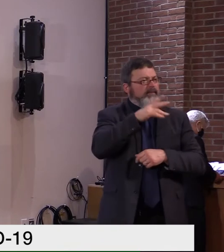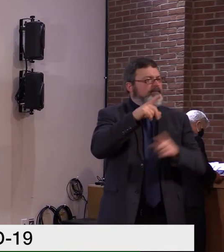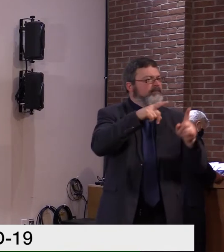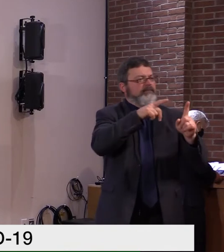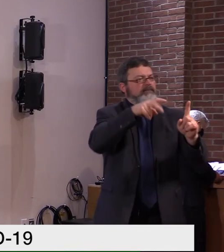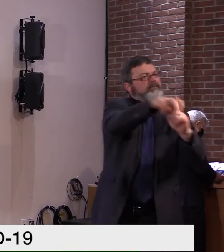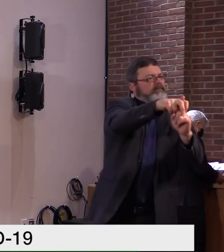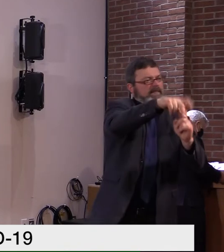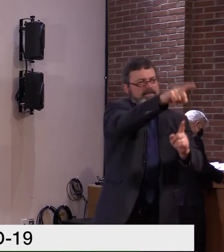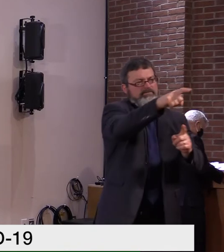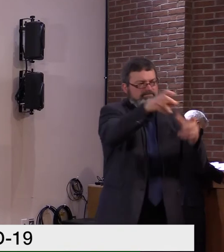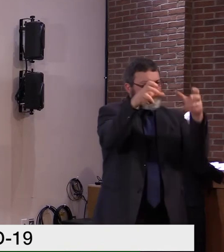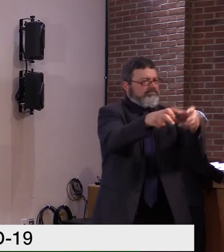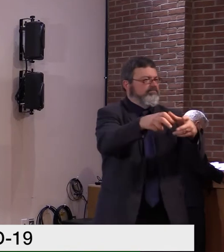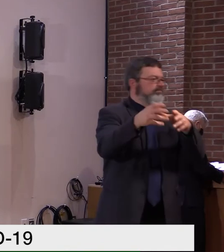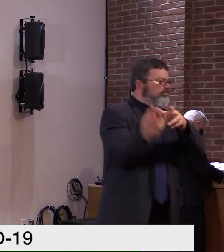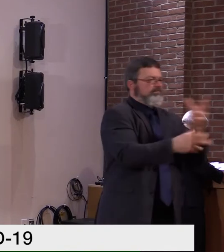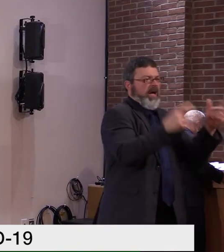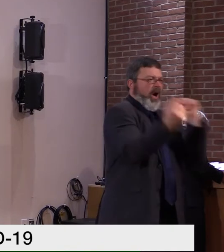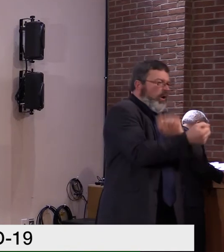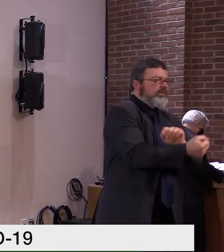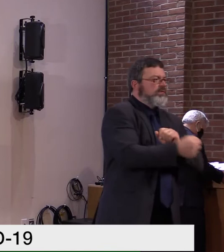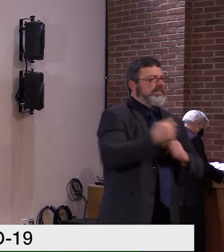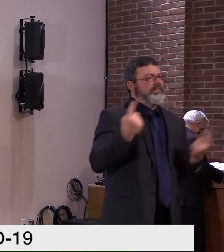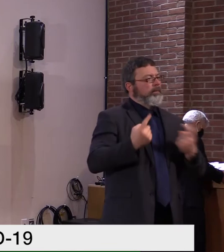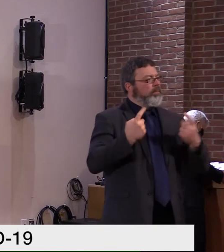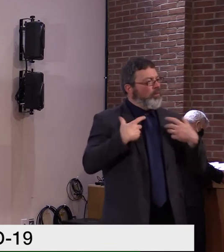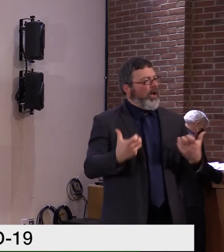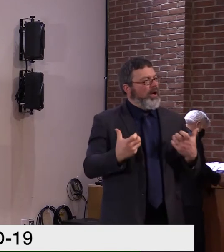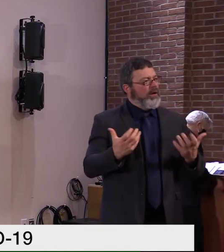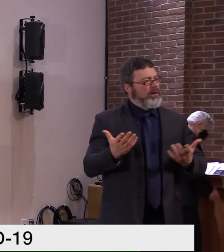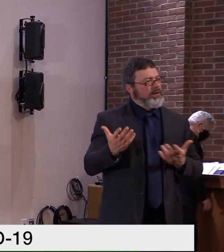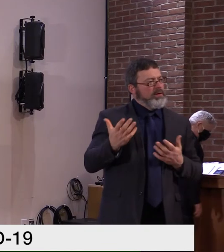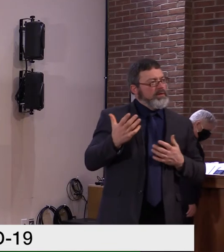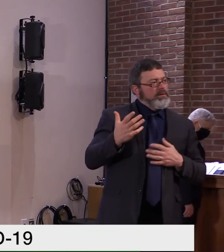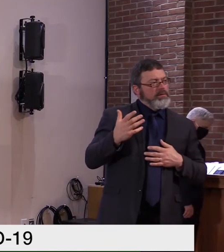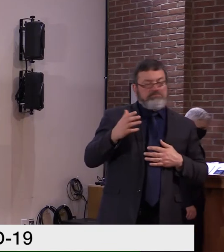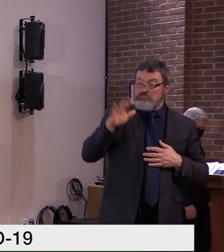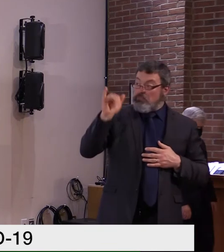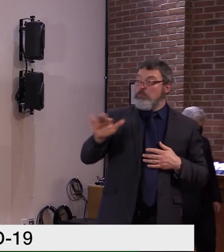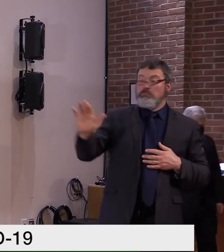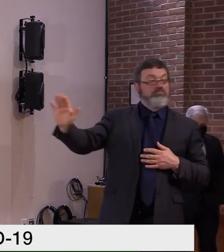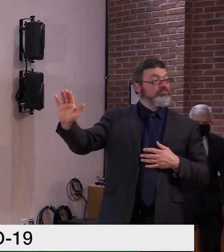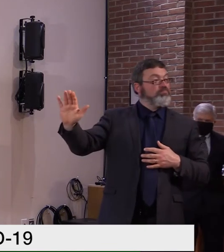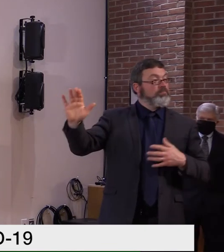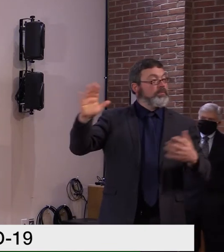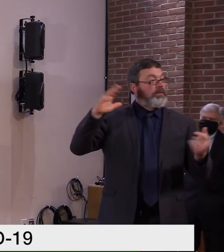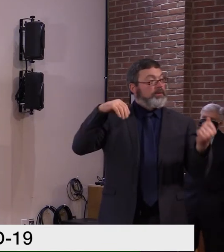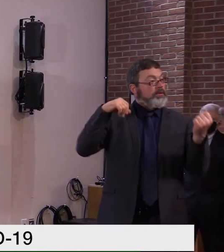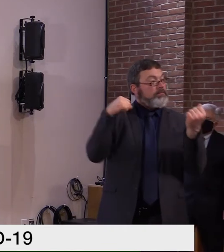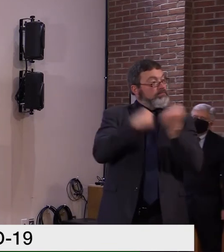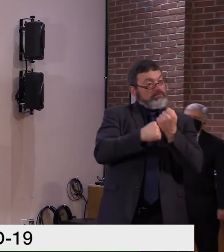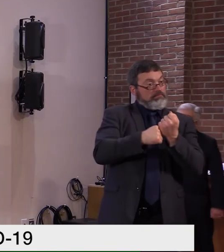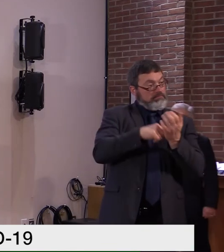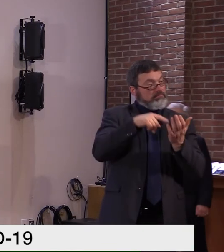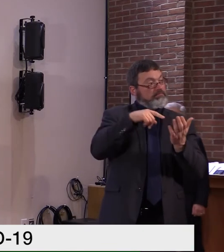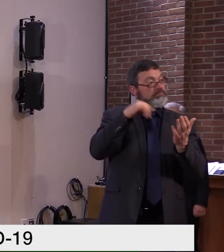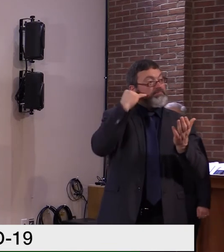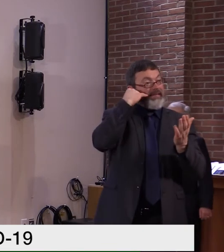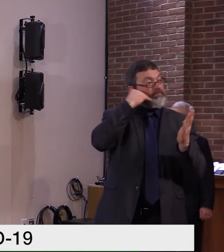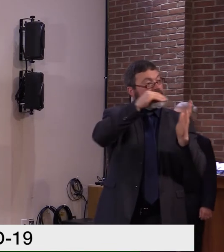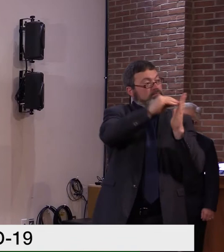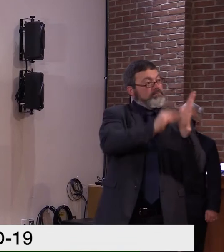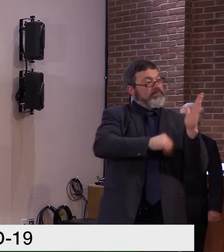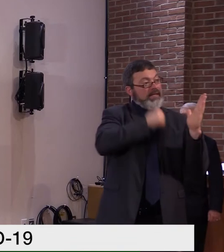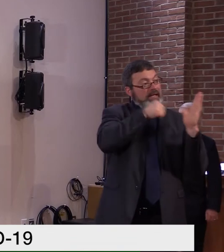would you support a letter, to bioethicists? So that we don't support this gain of function